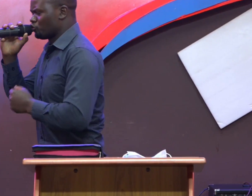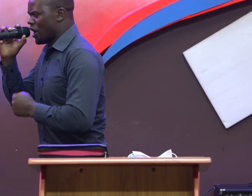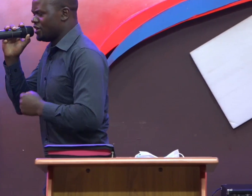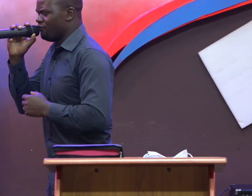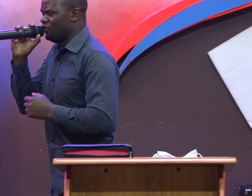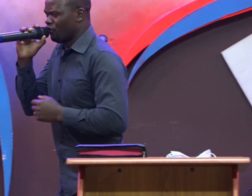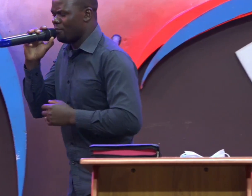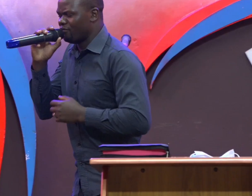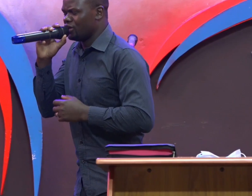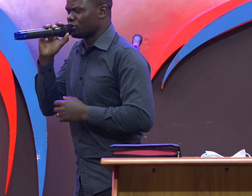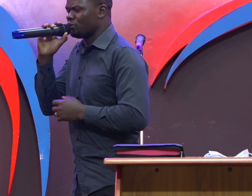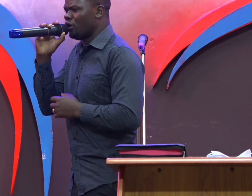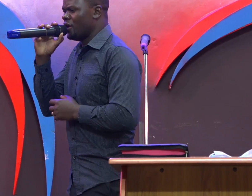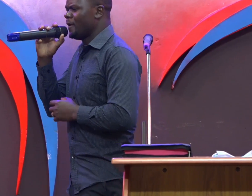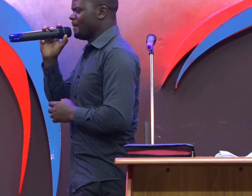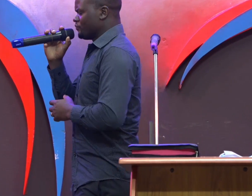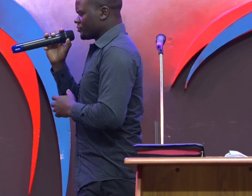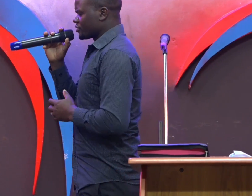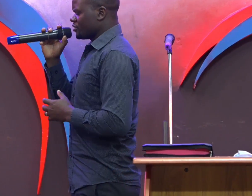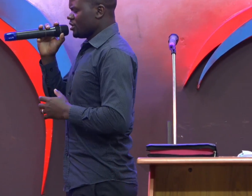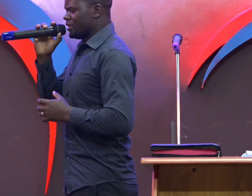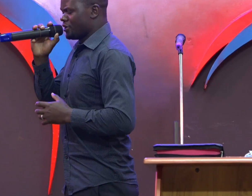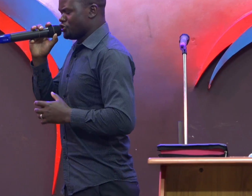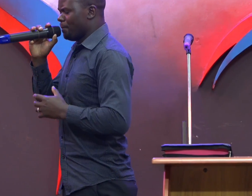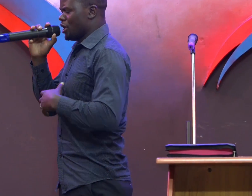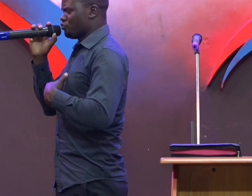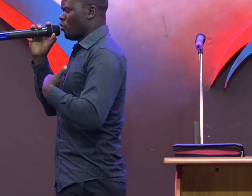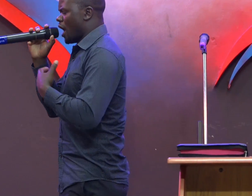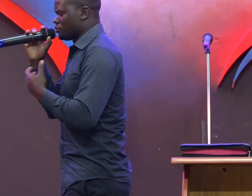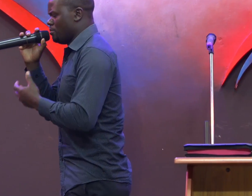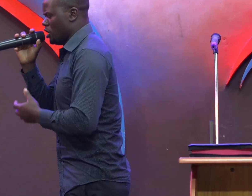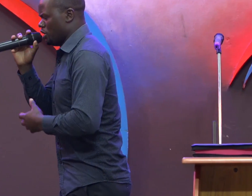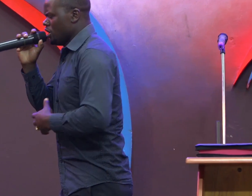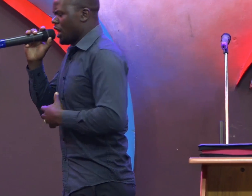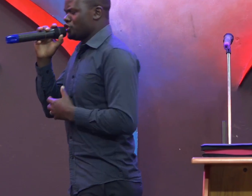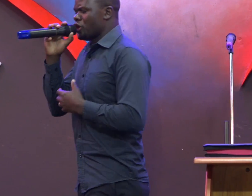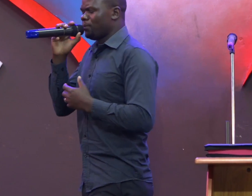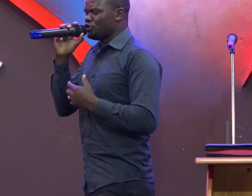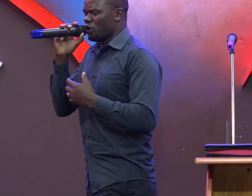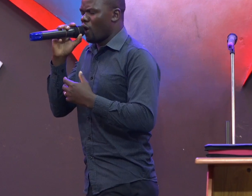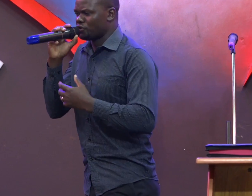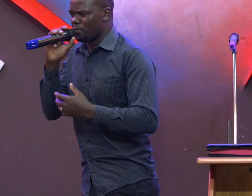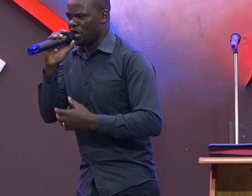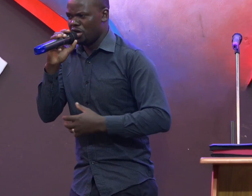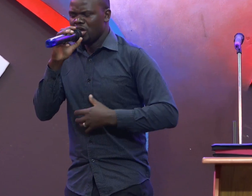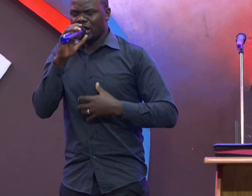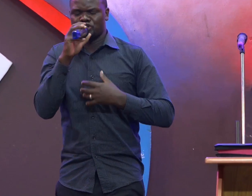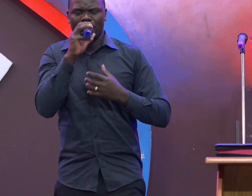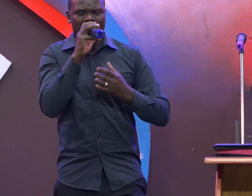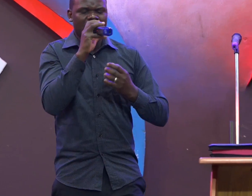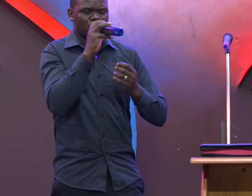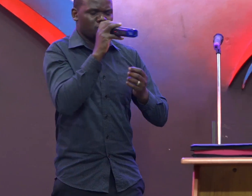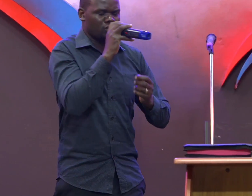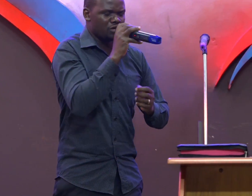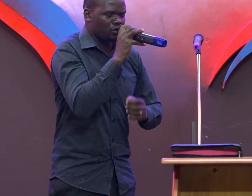you used to train David from, Heavenly King of glory. That is the place we want to be. That is the place we want to be. That